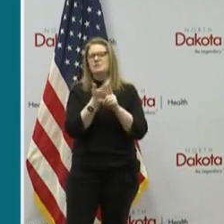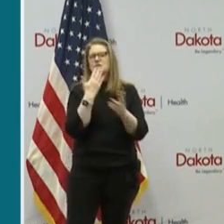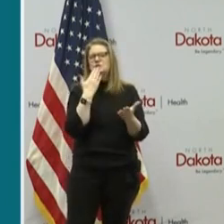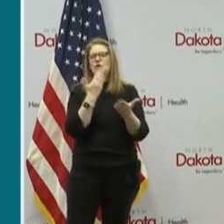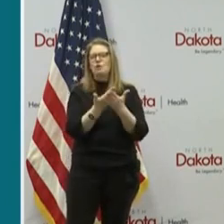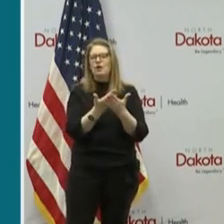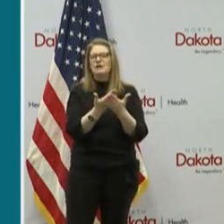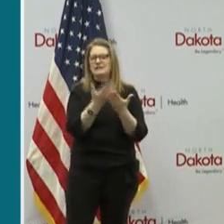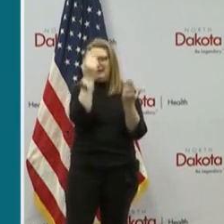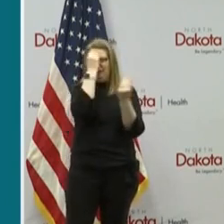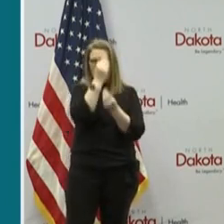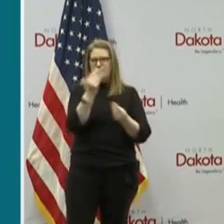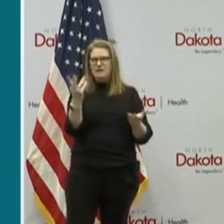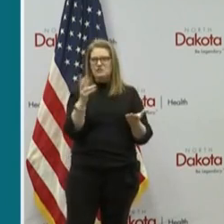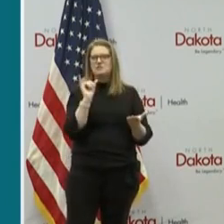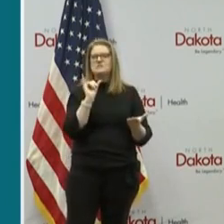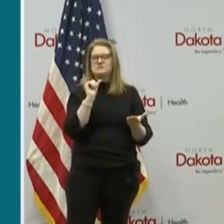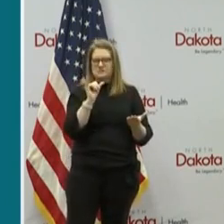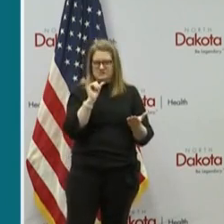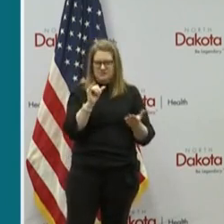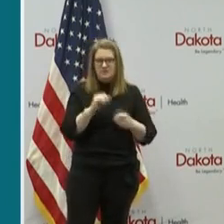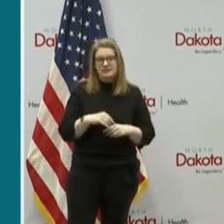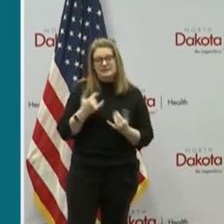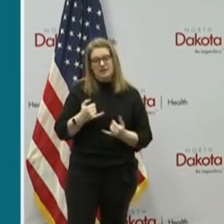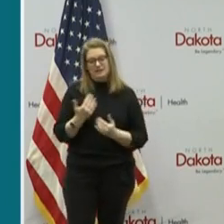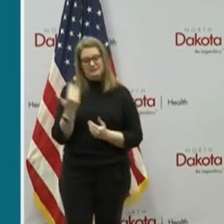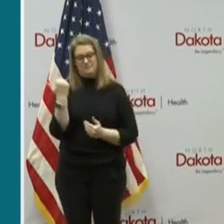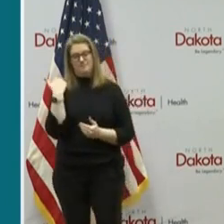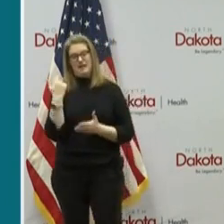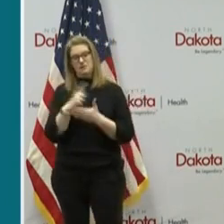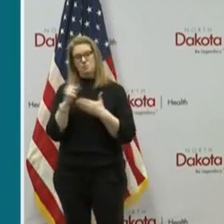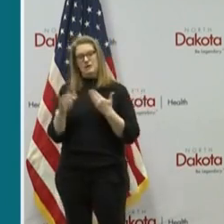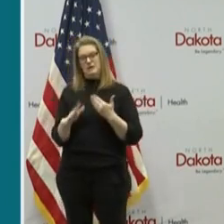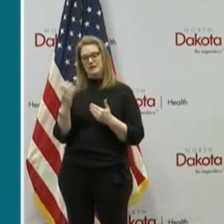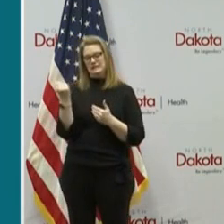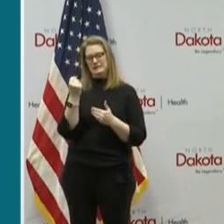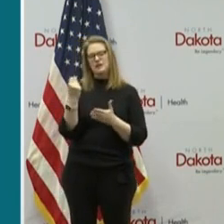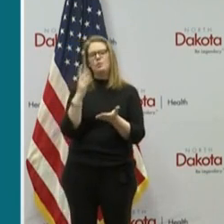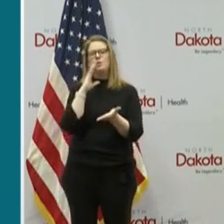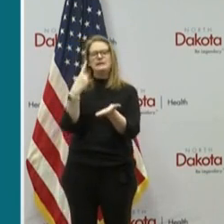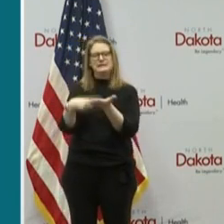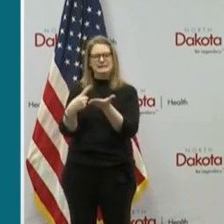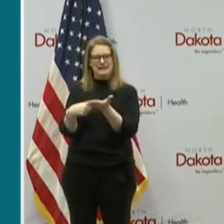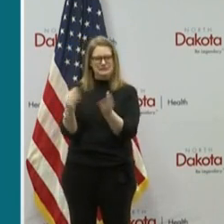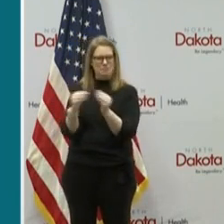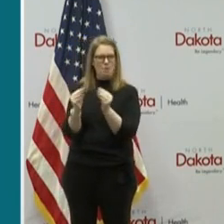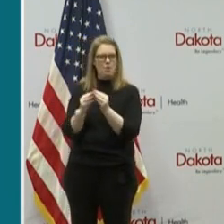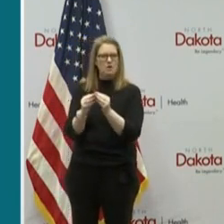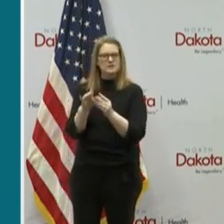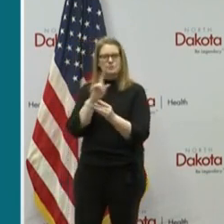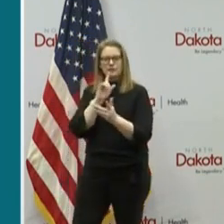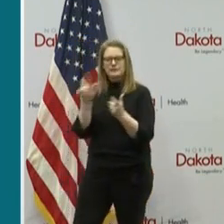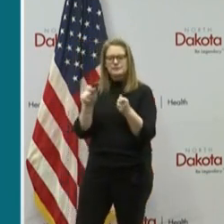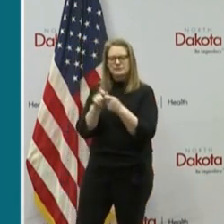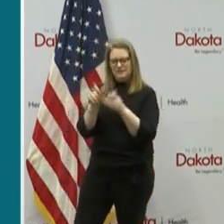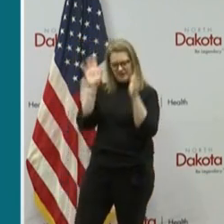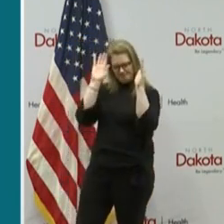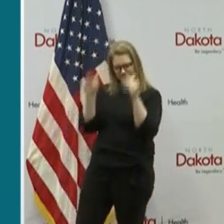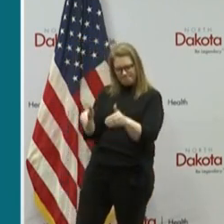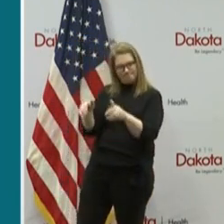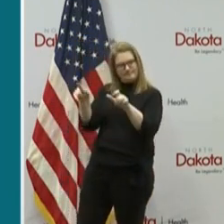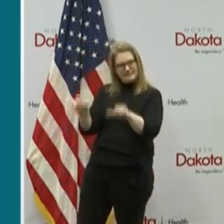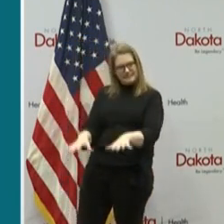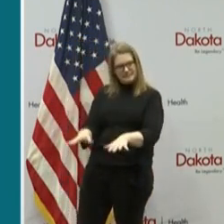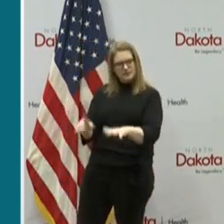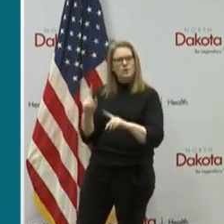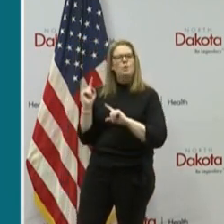health. But this past weekend, on Saturday, we'll talk about a little bit more. We did some targeted testing where we